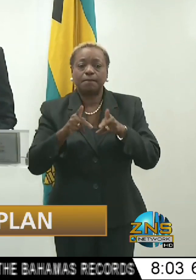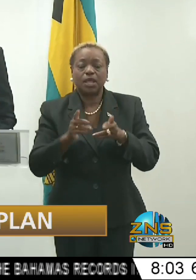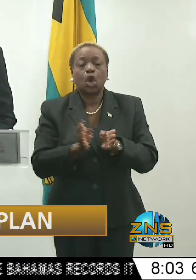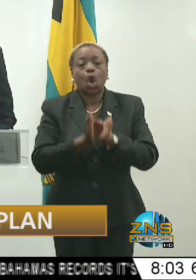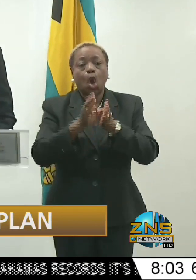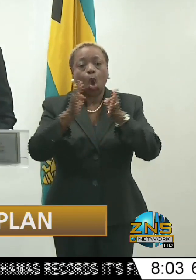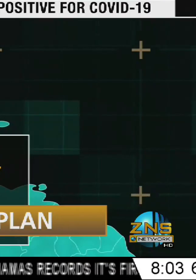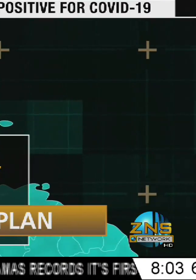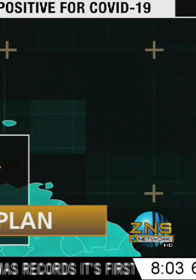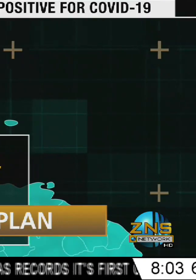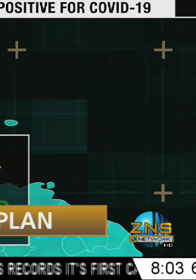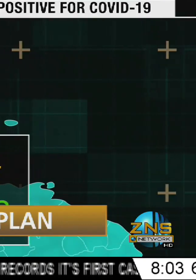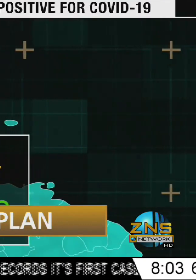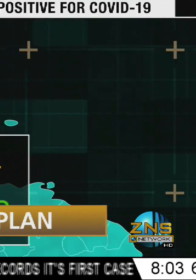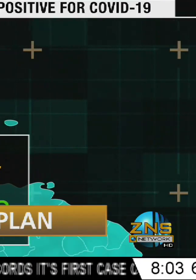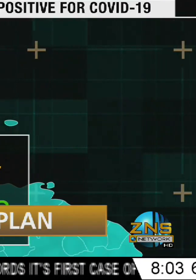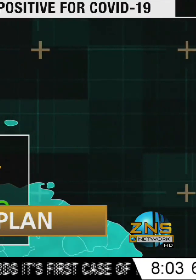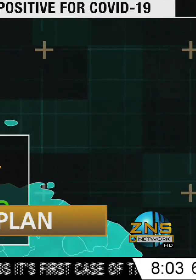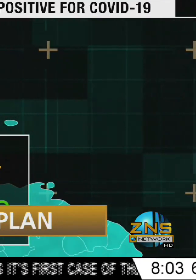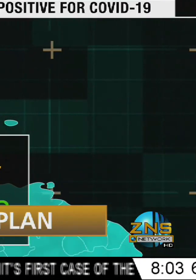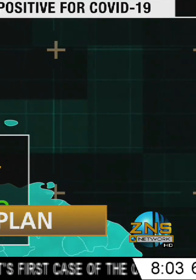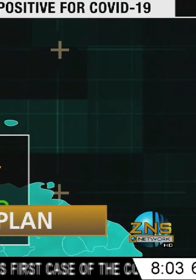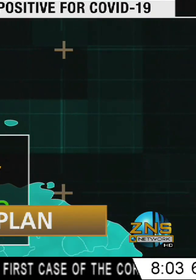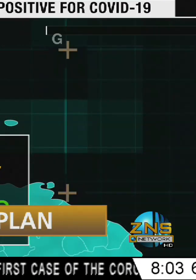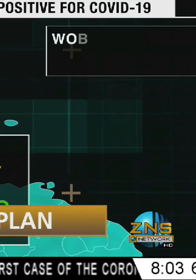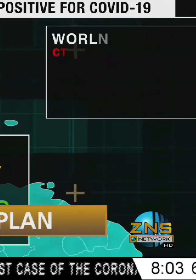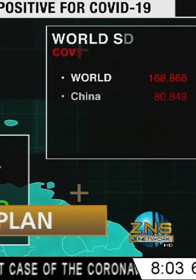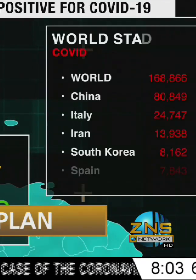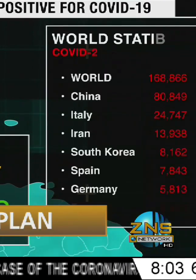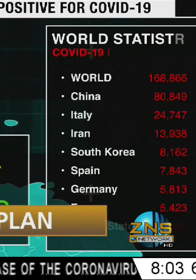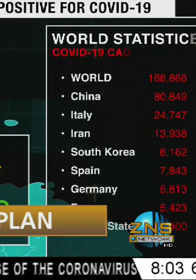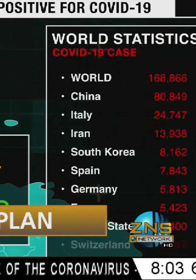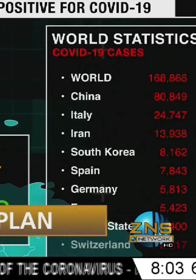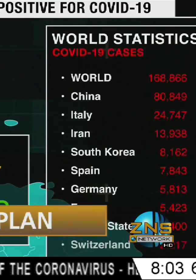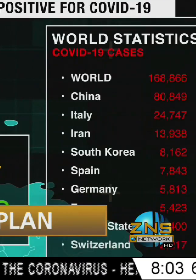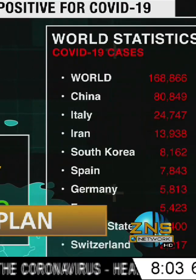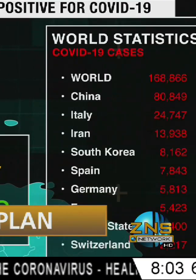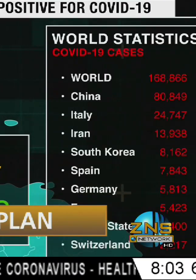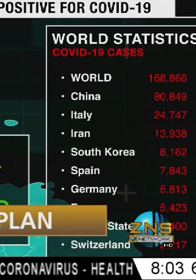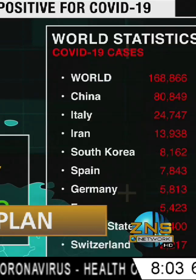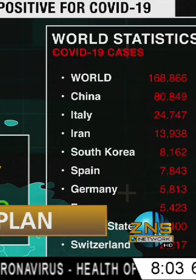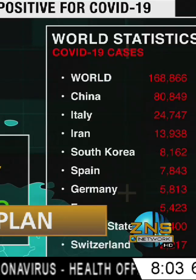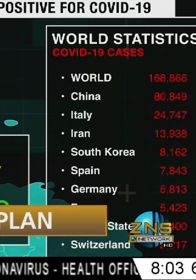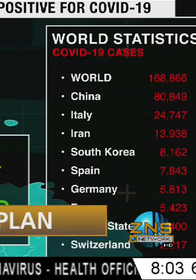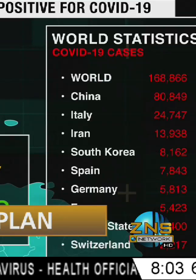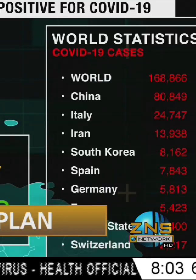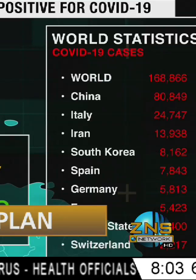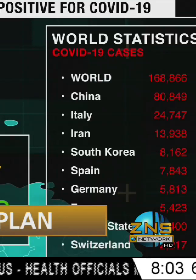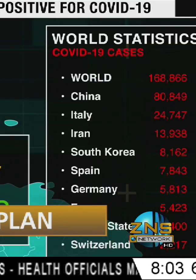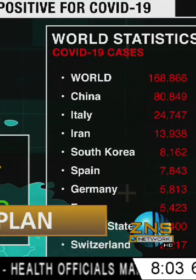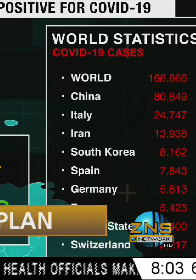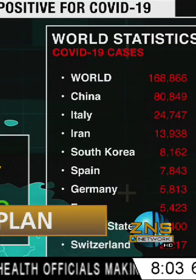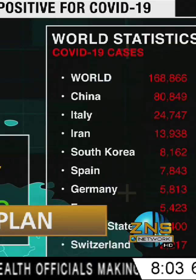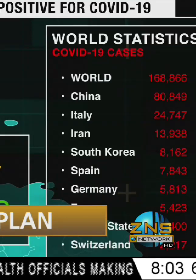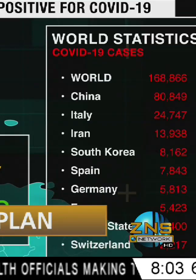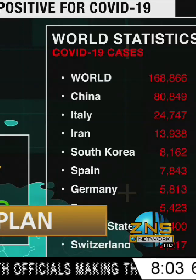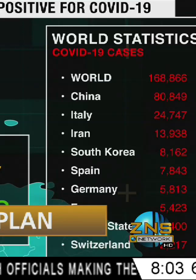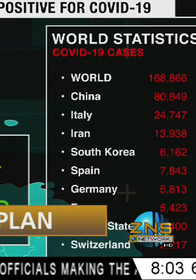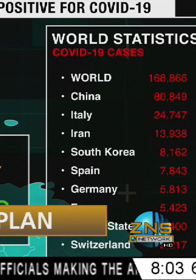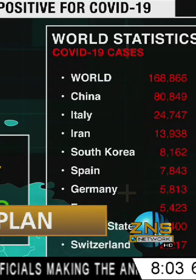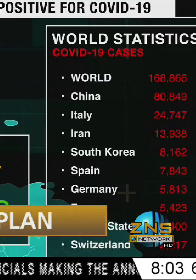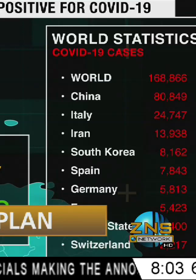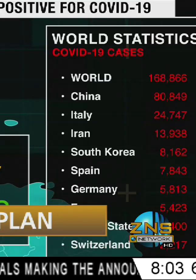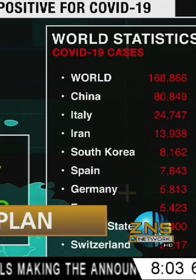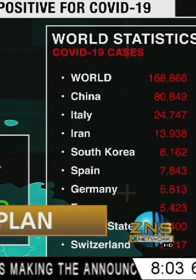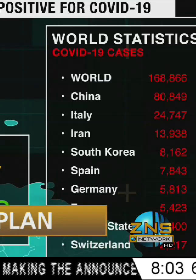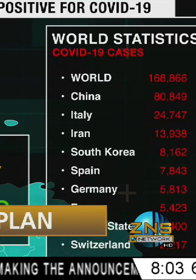open spaces. The Prime Minister revealed travel restrictions starting this Thursday, March 19th. Foreign nationals and foreign individuals who have traveled